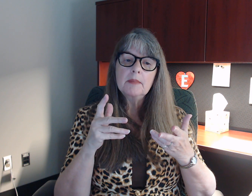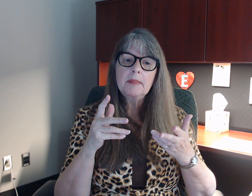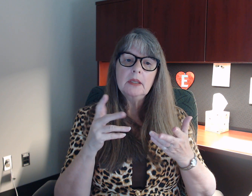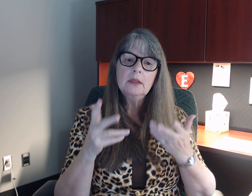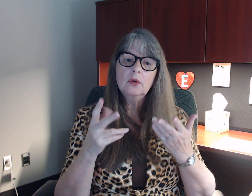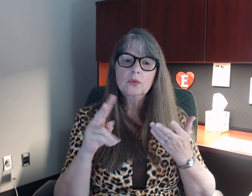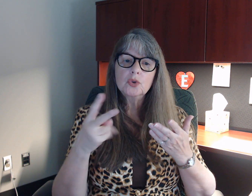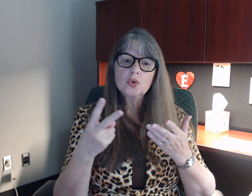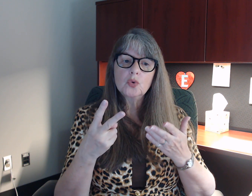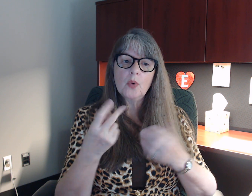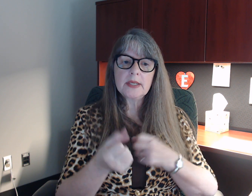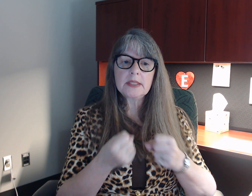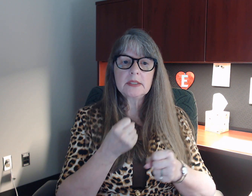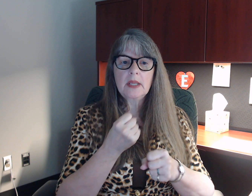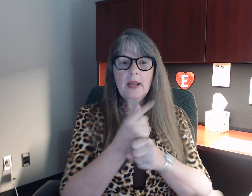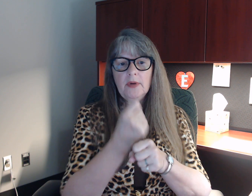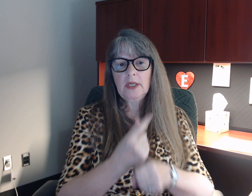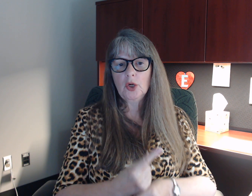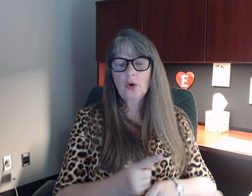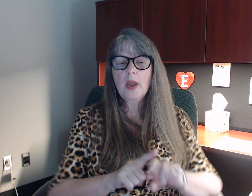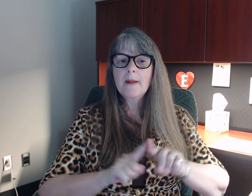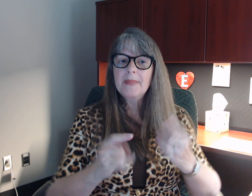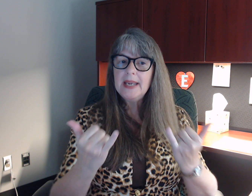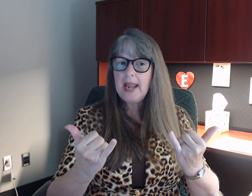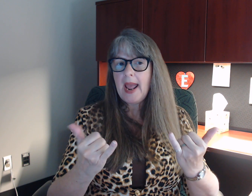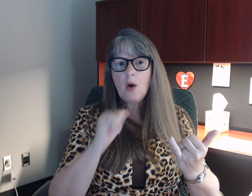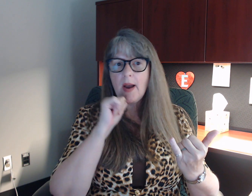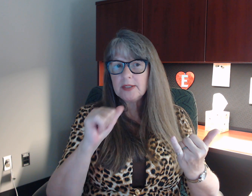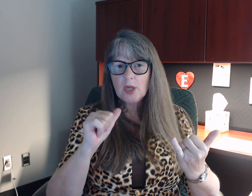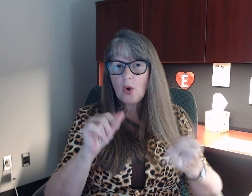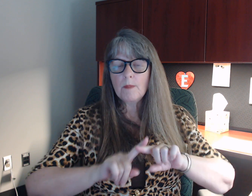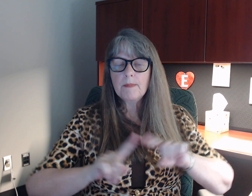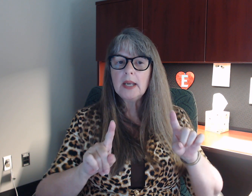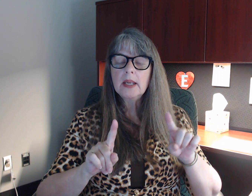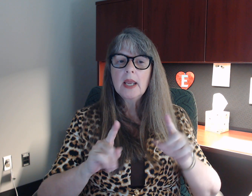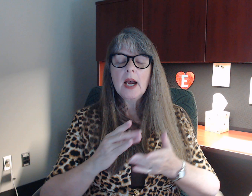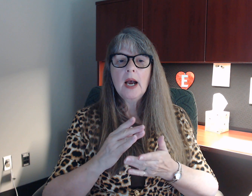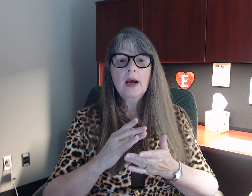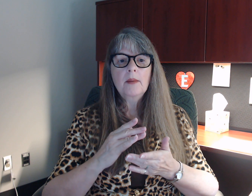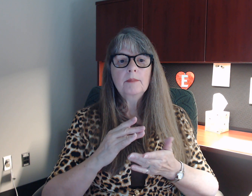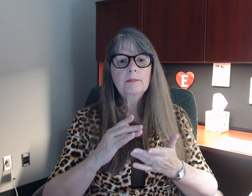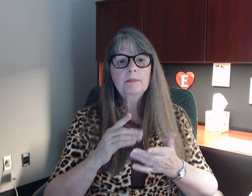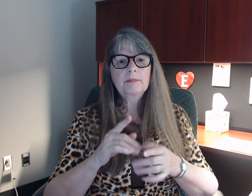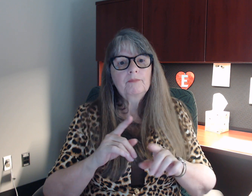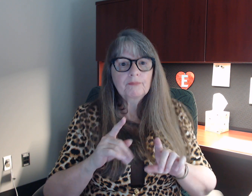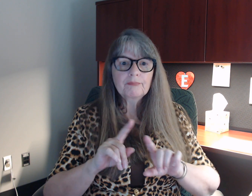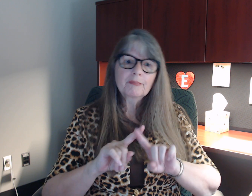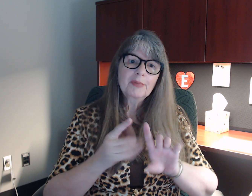be, twice every year, but now I don't. But um,